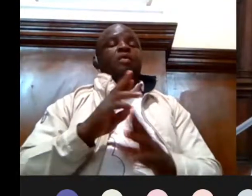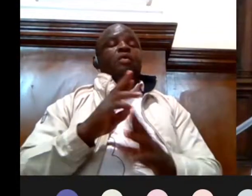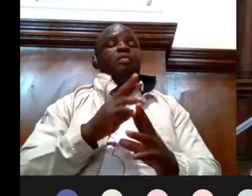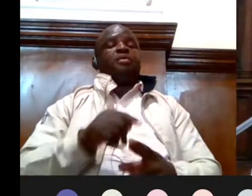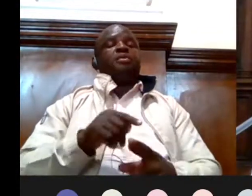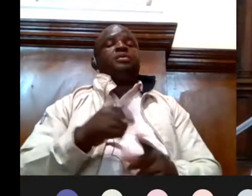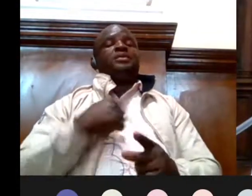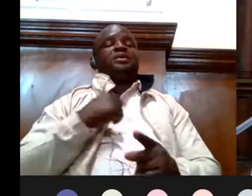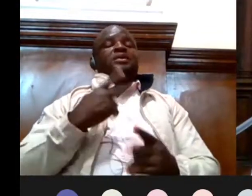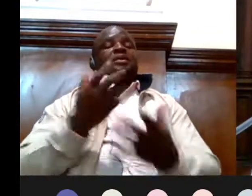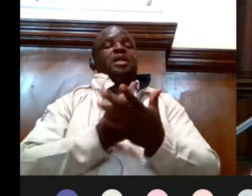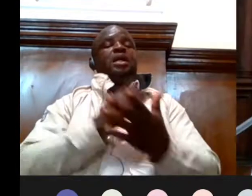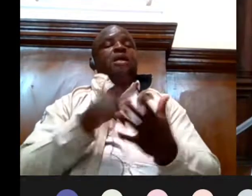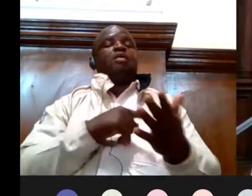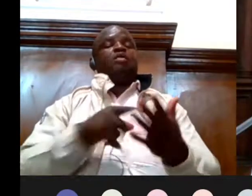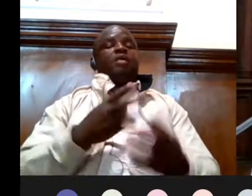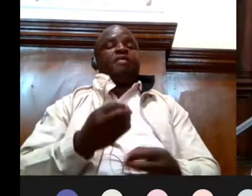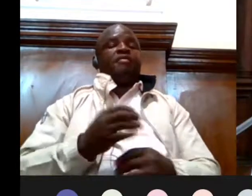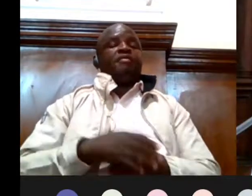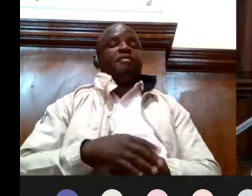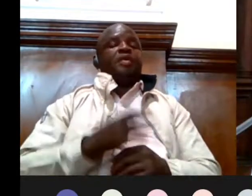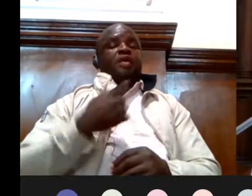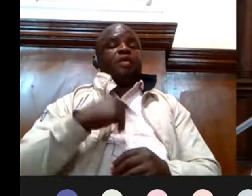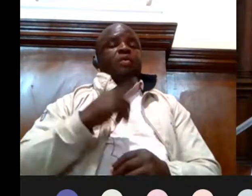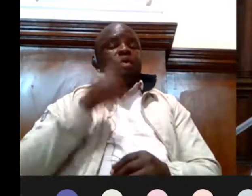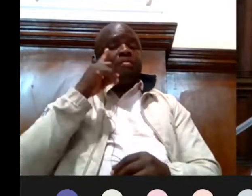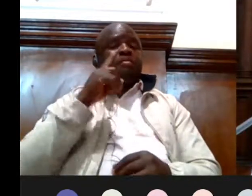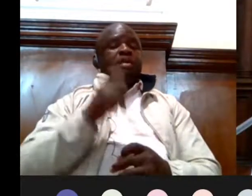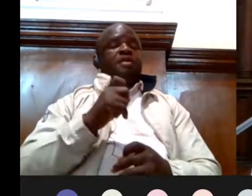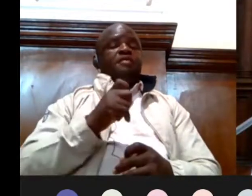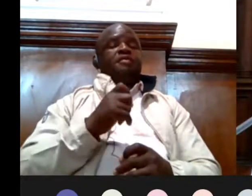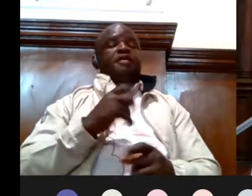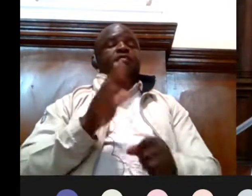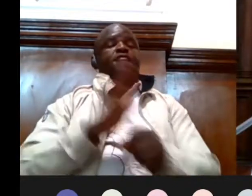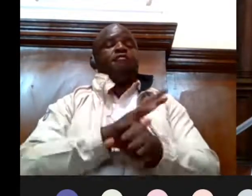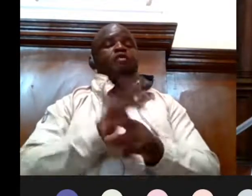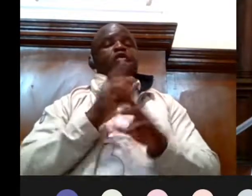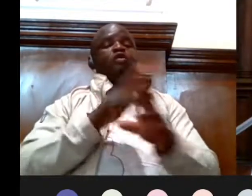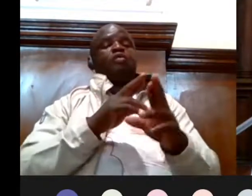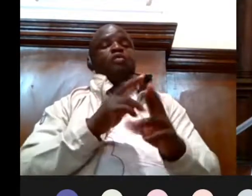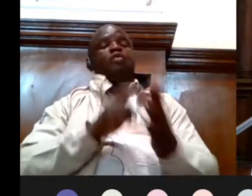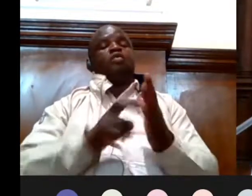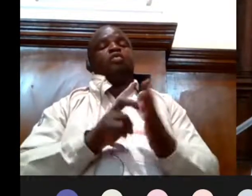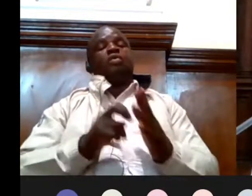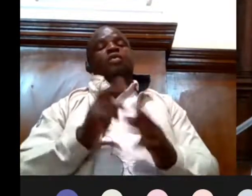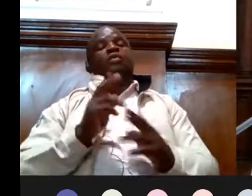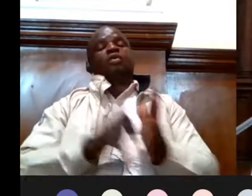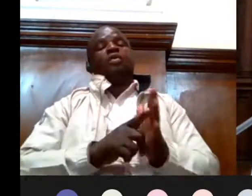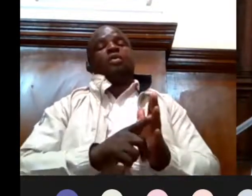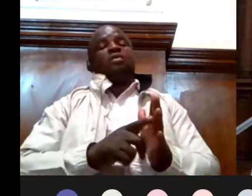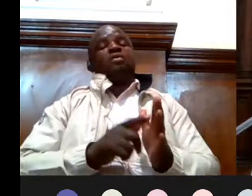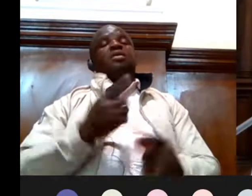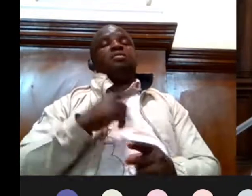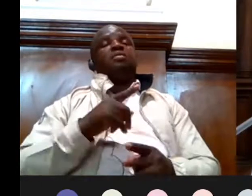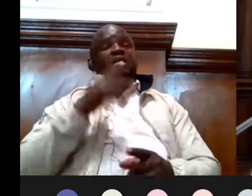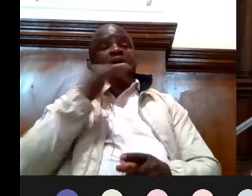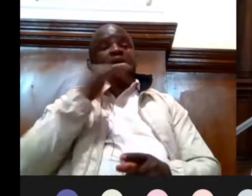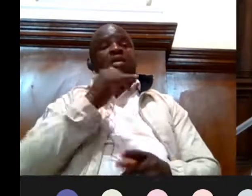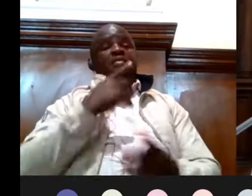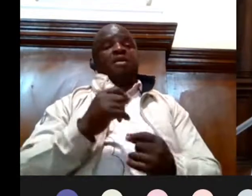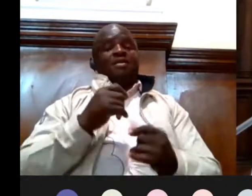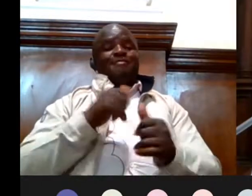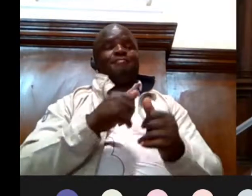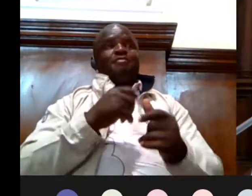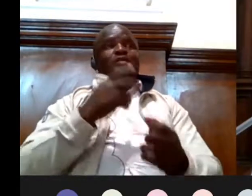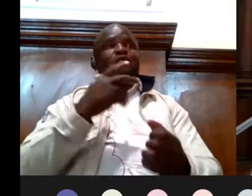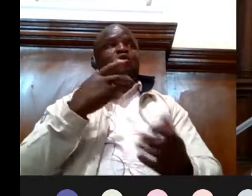interpreted incorrectly. We believe in the full rule of law and the criminal should be prosecuted,